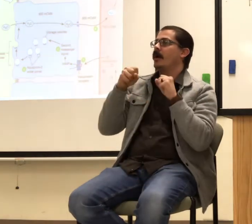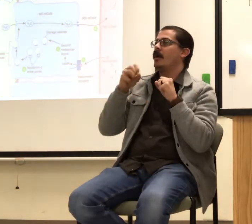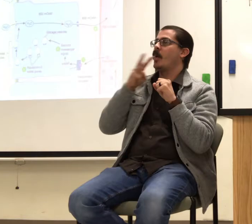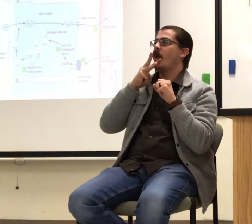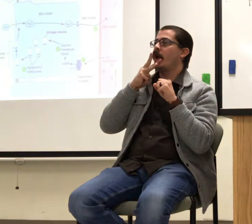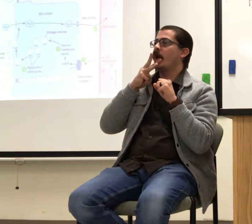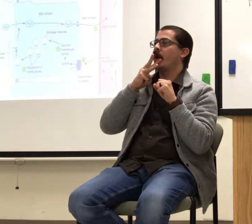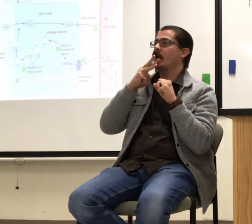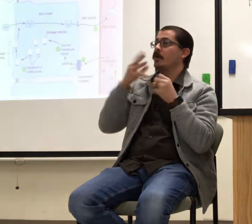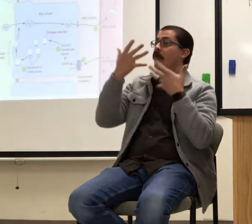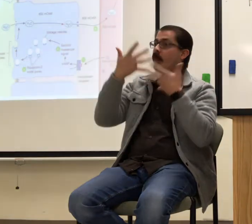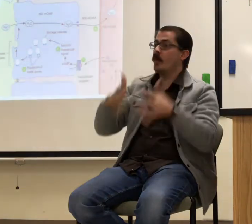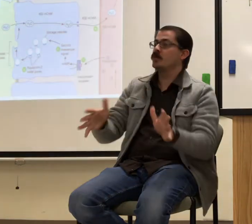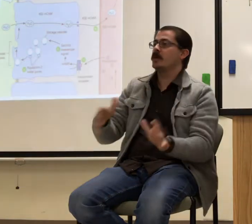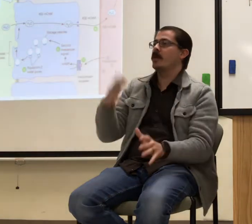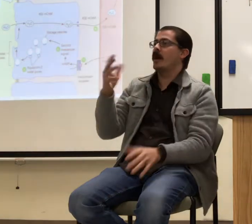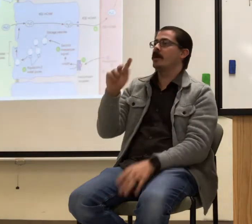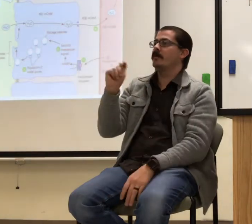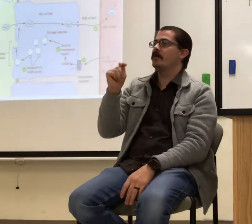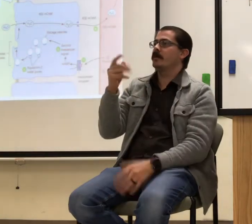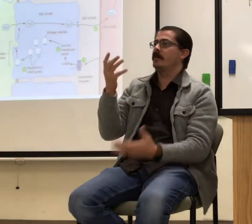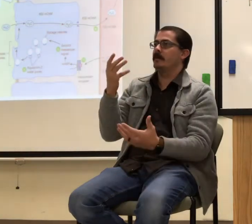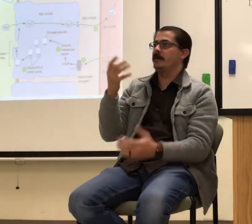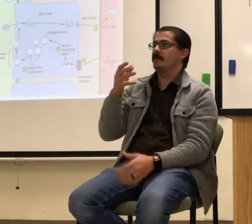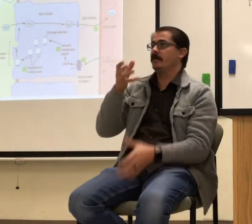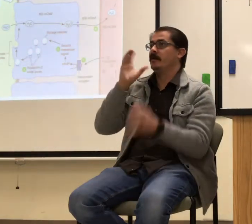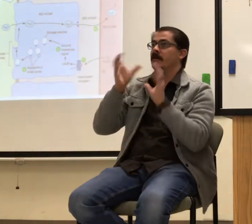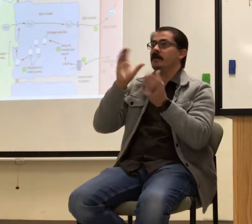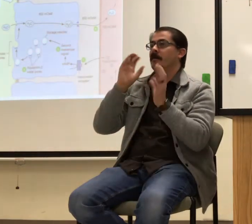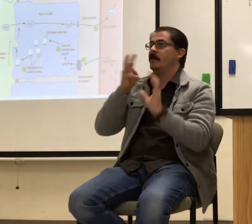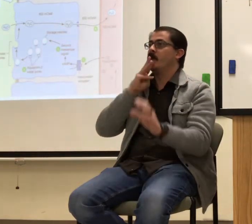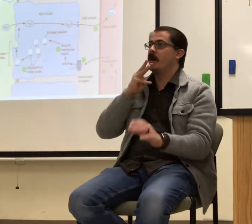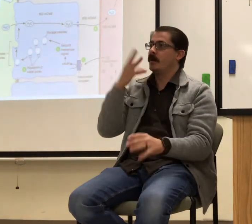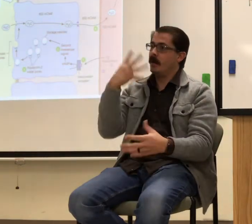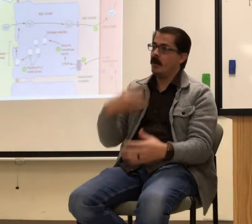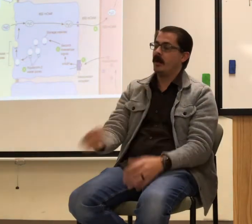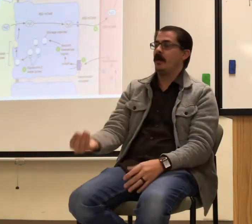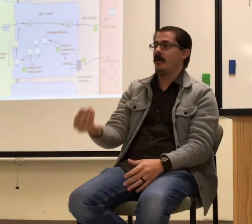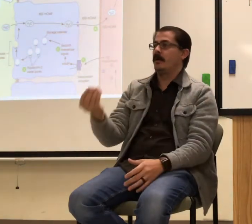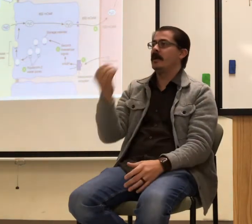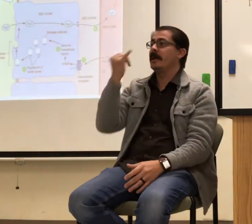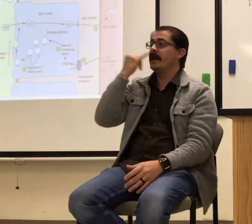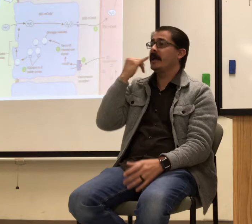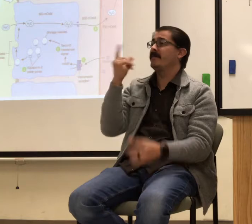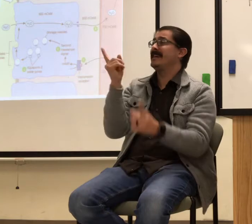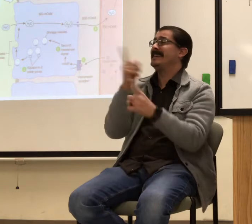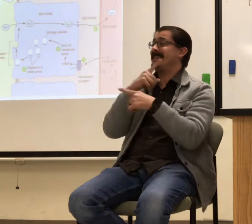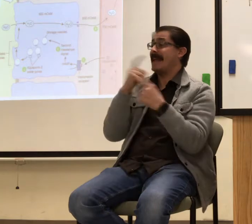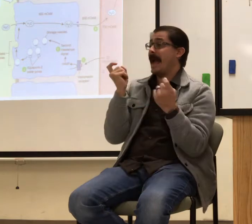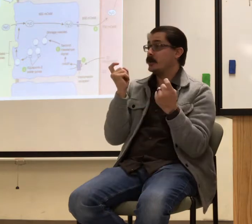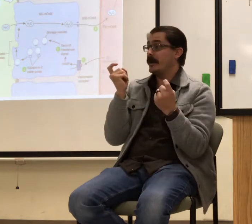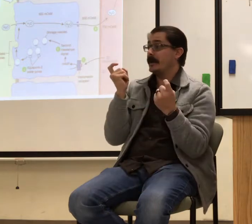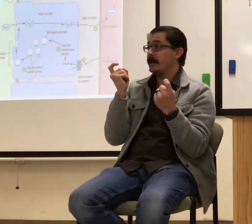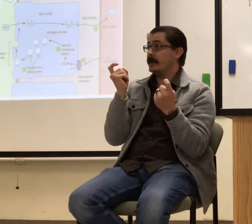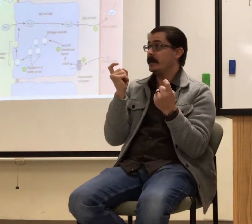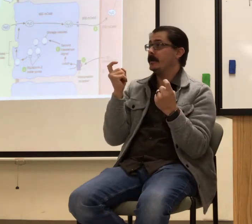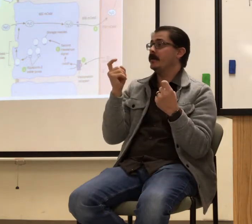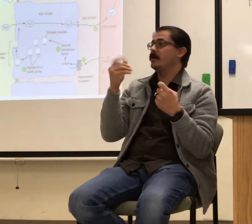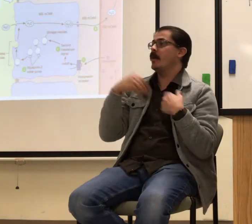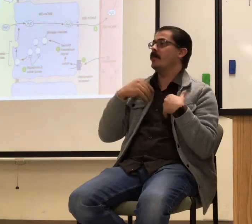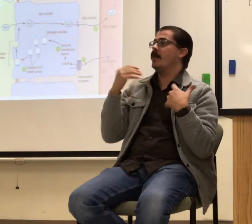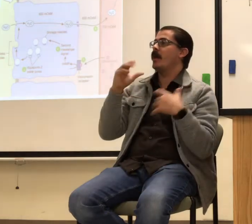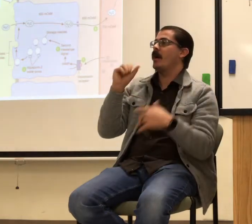urine, okay? Maybe you're overhydrated. You're just kind of losing a lot of fluids that way. If you're dehydrated and you have a lot